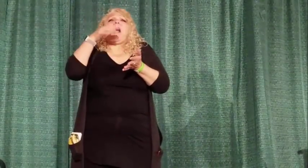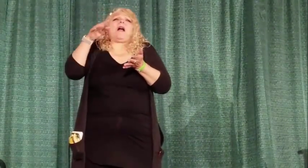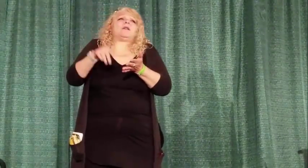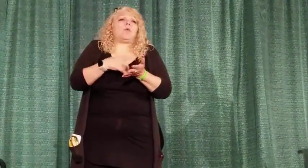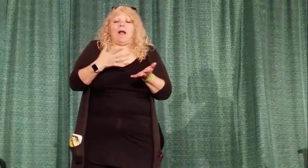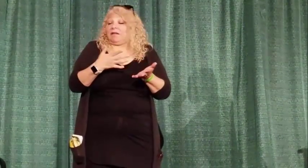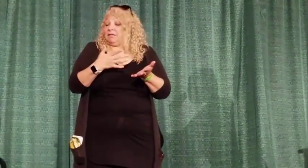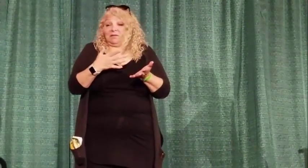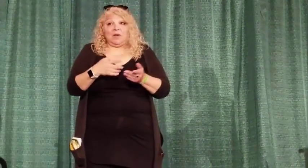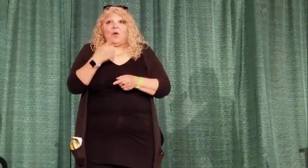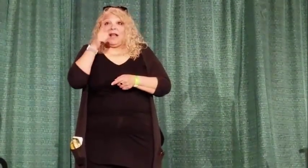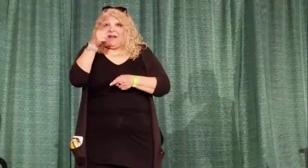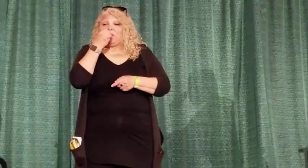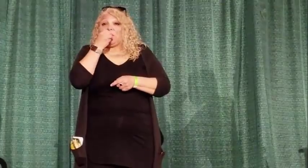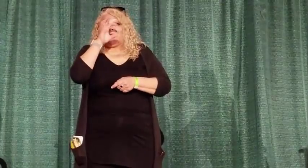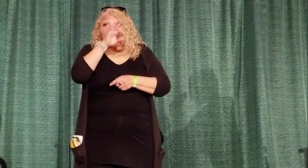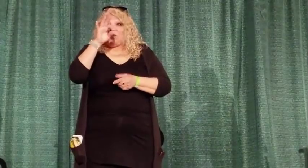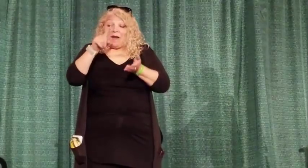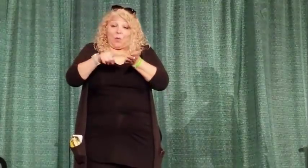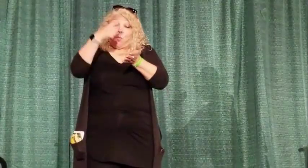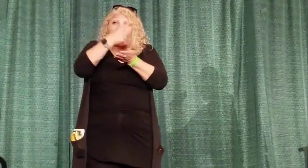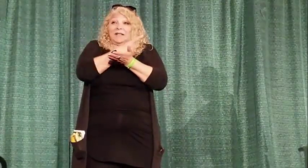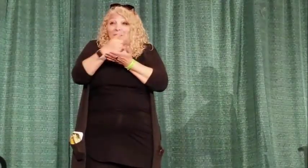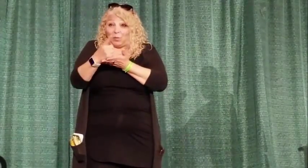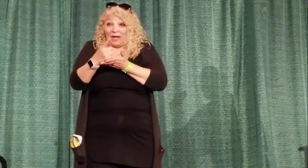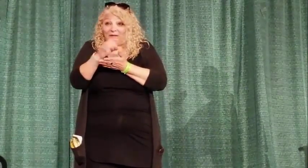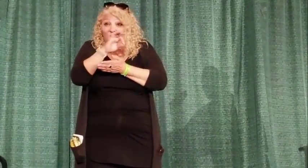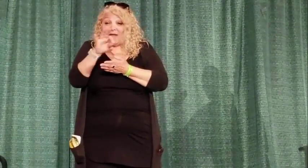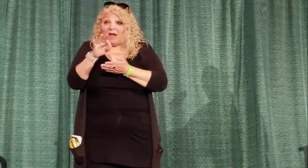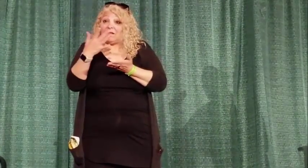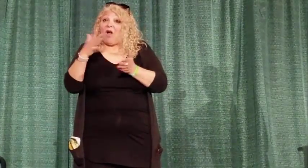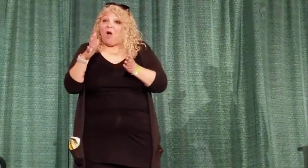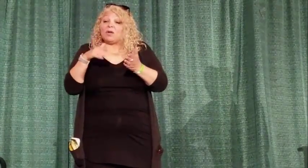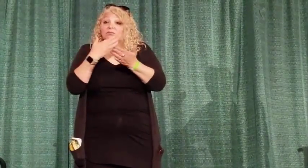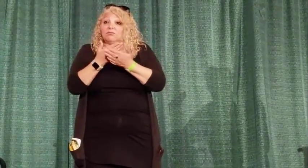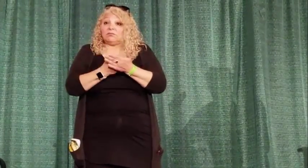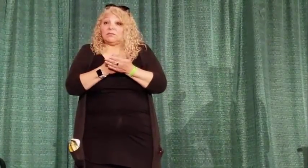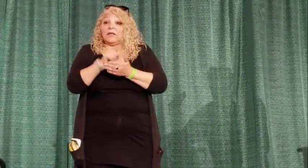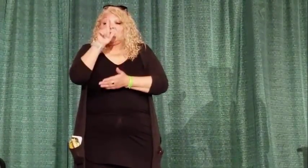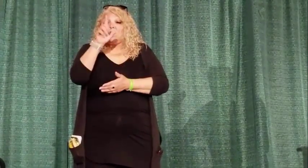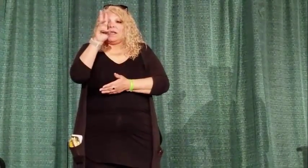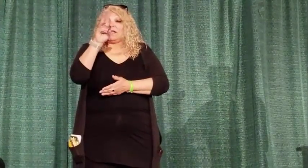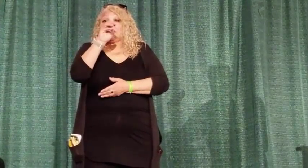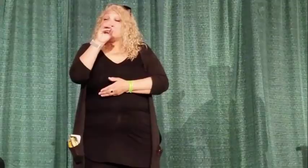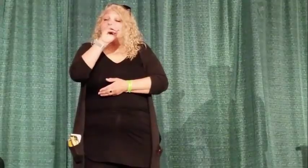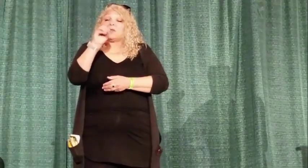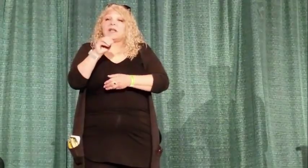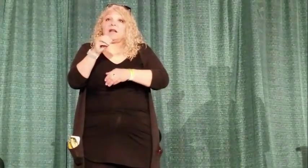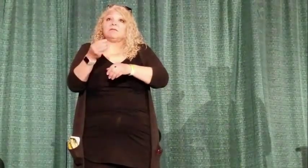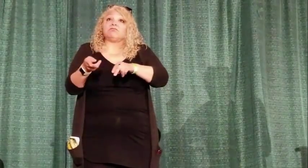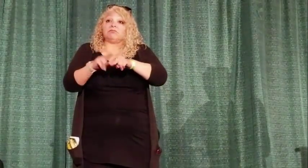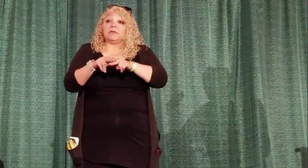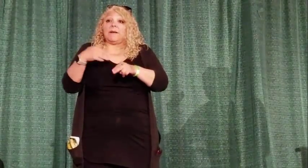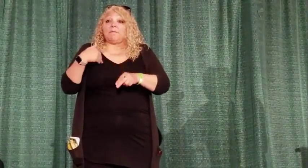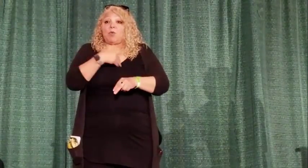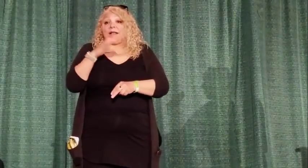serving of commercial French fries a week, just one serving a week, has been linked to a 26% increased risk of developing breast